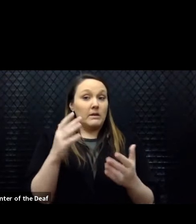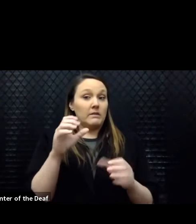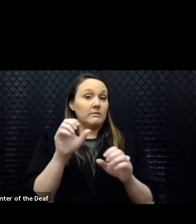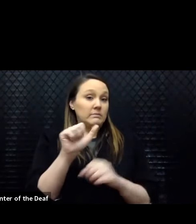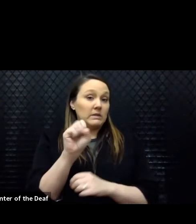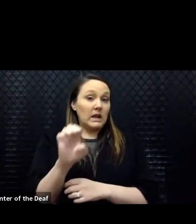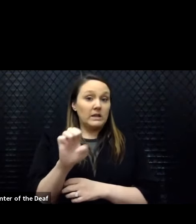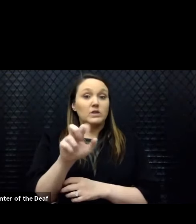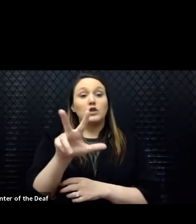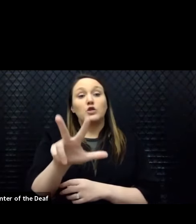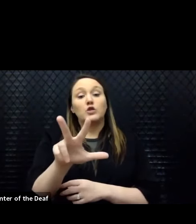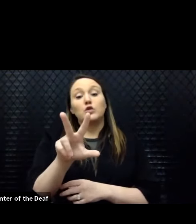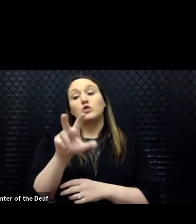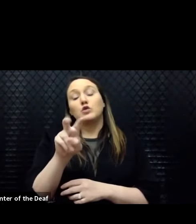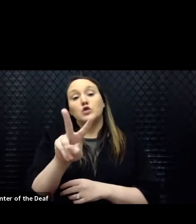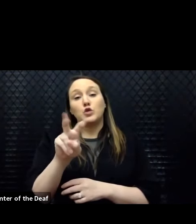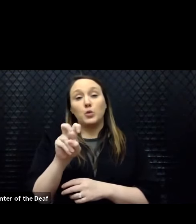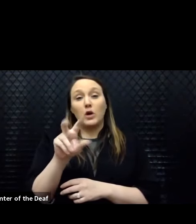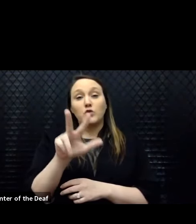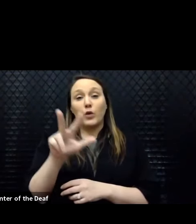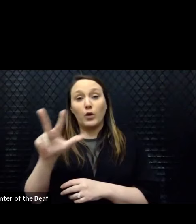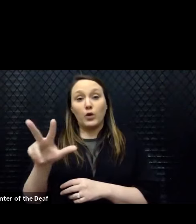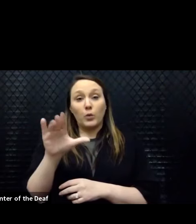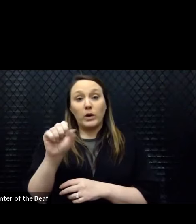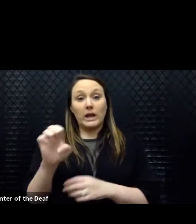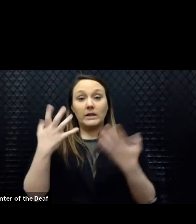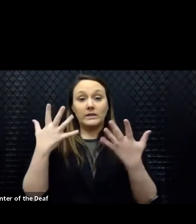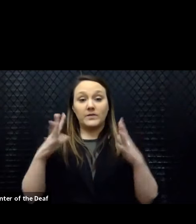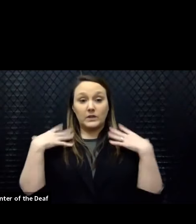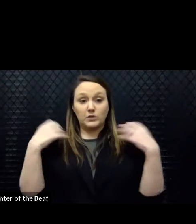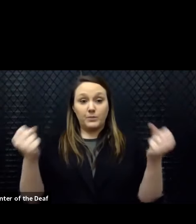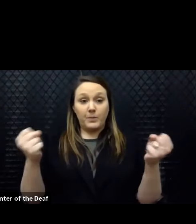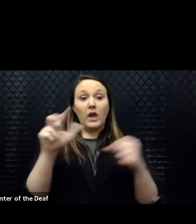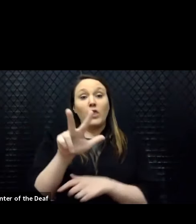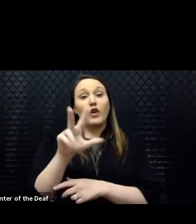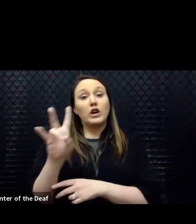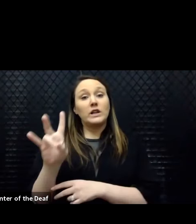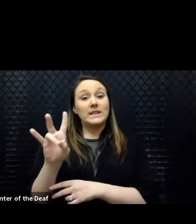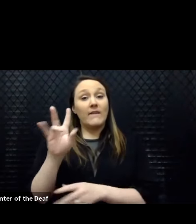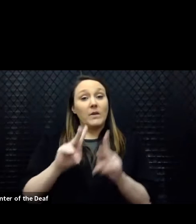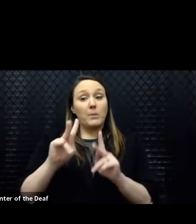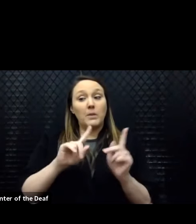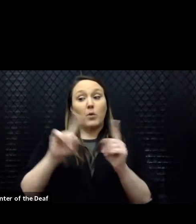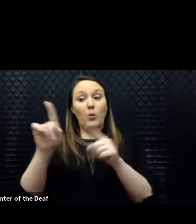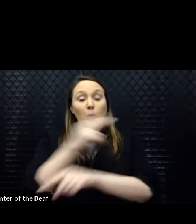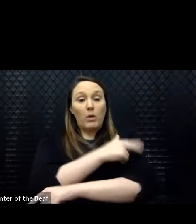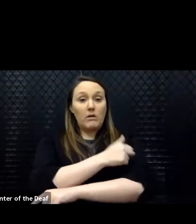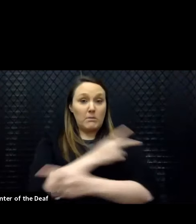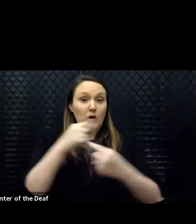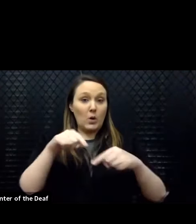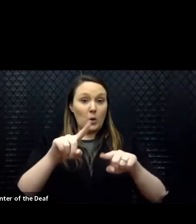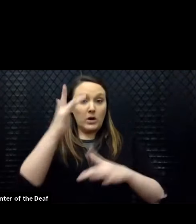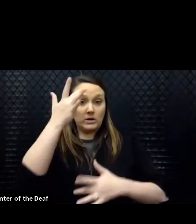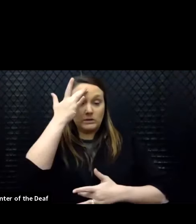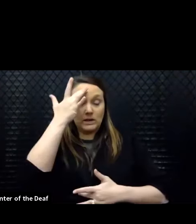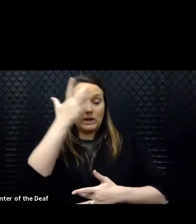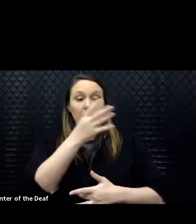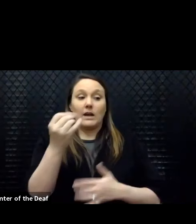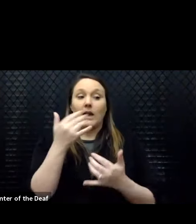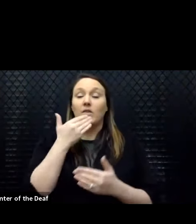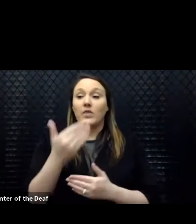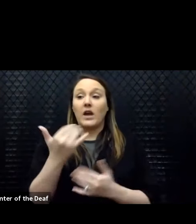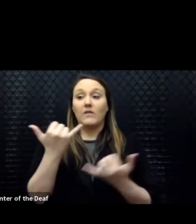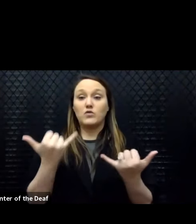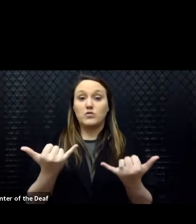have recovered. 37 individuals have been hospitalized at some point in their illness, and we are thankful that there are currently